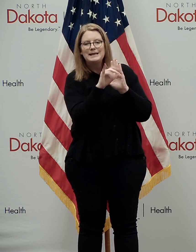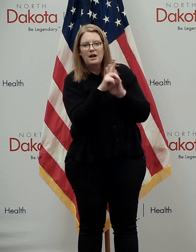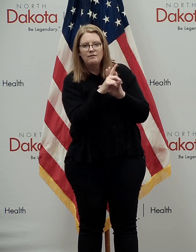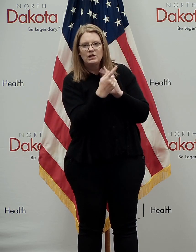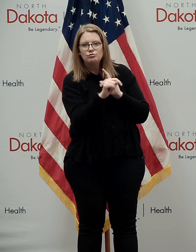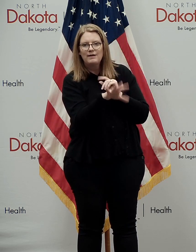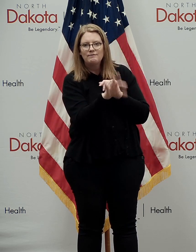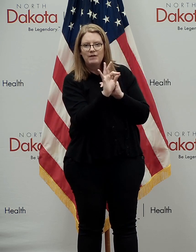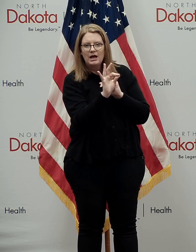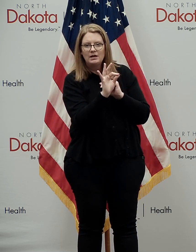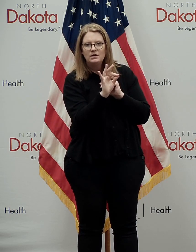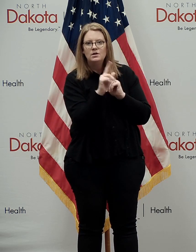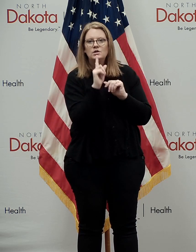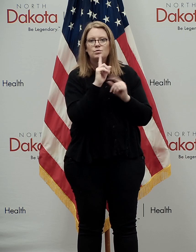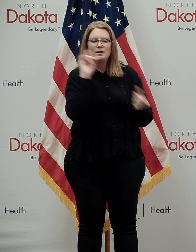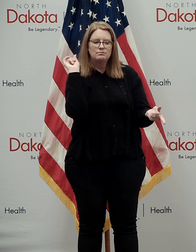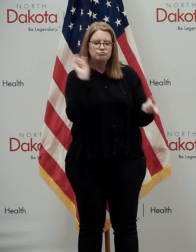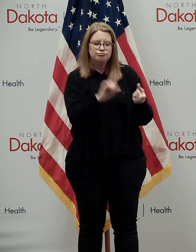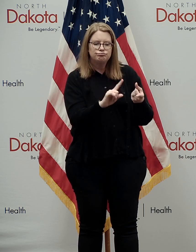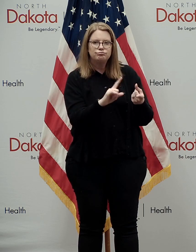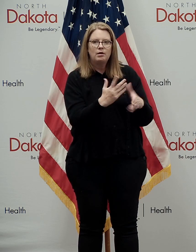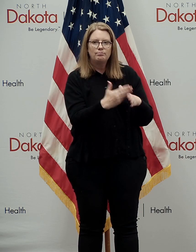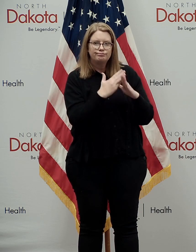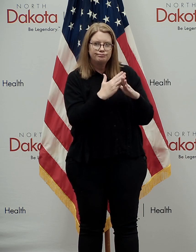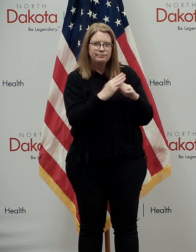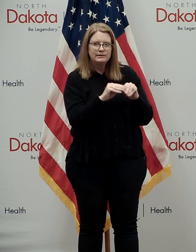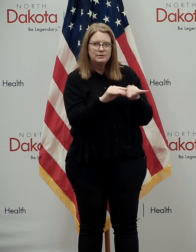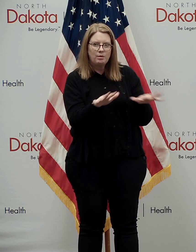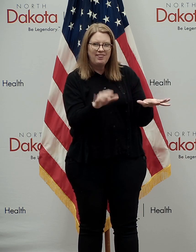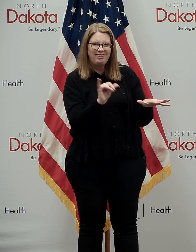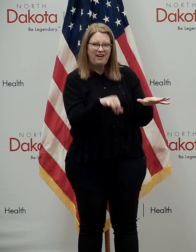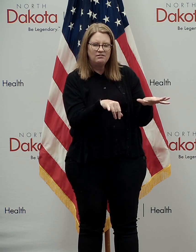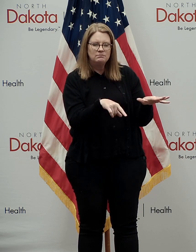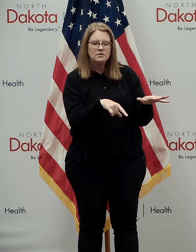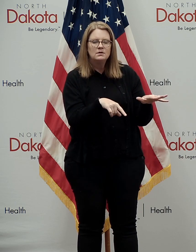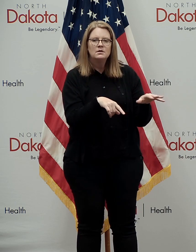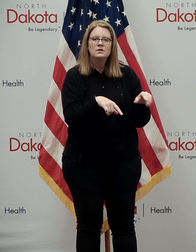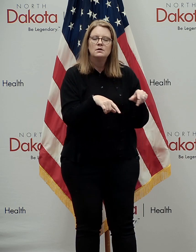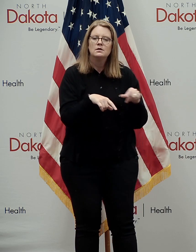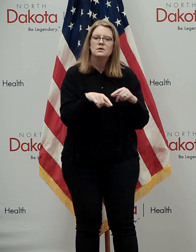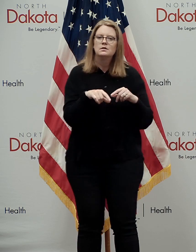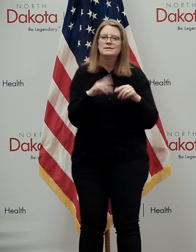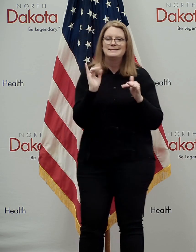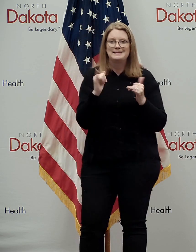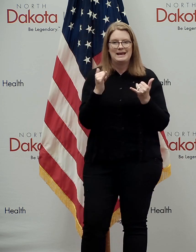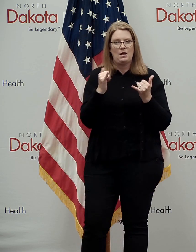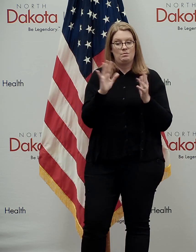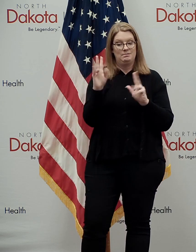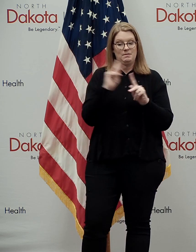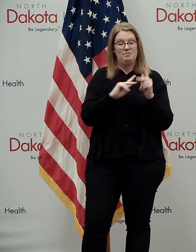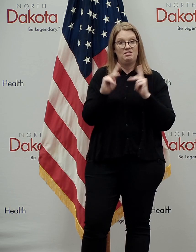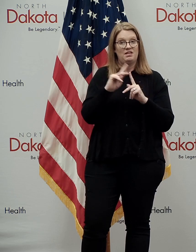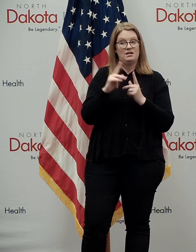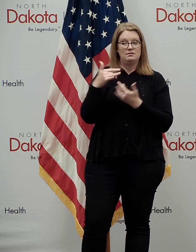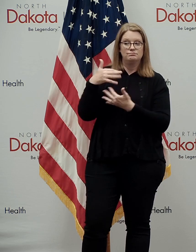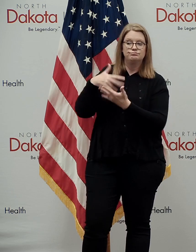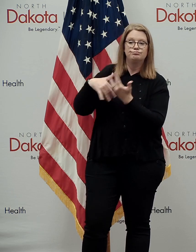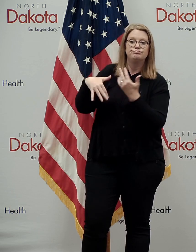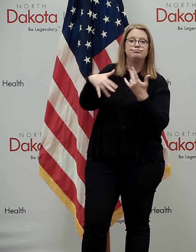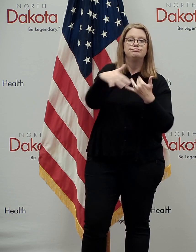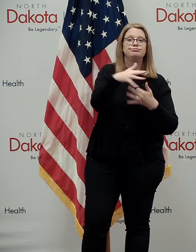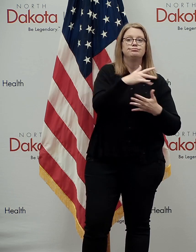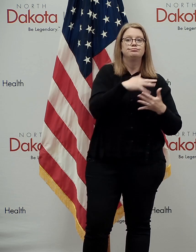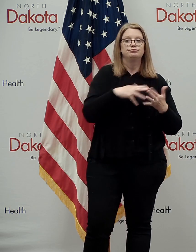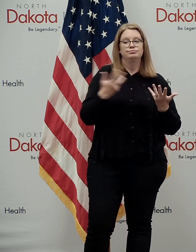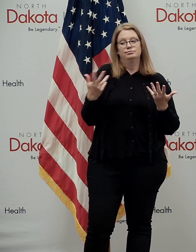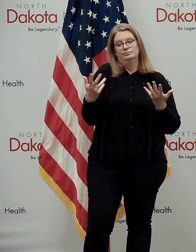there in order to mitigate or prevent further spread. What we know is that with active members of the community, that tends to be